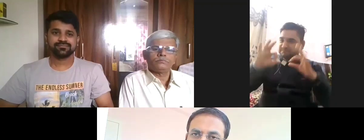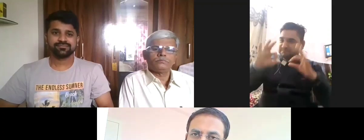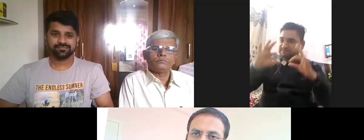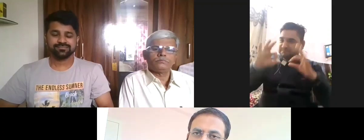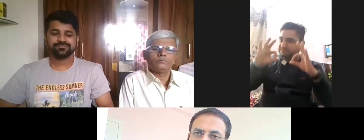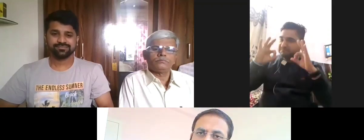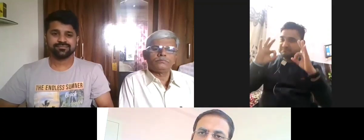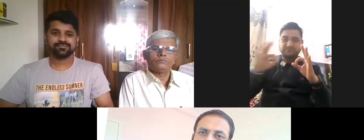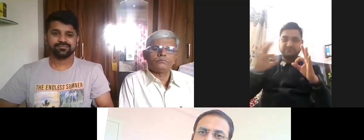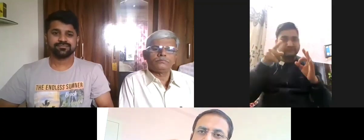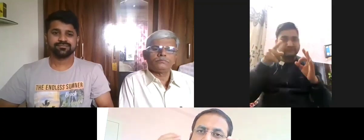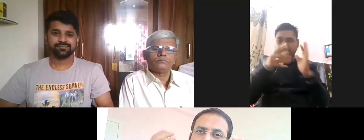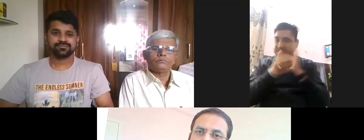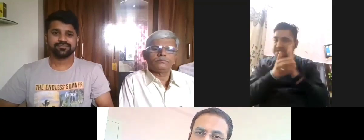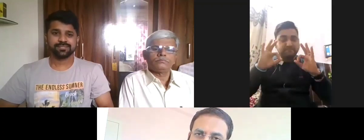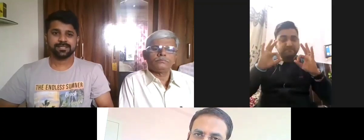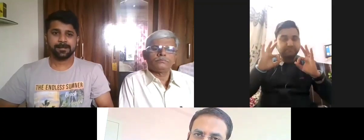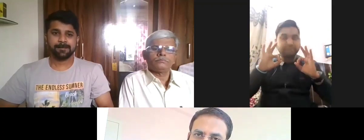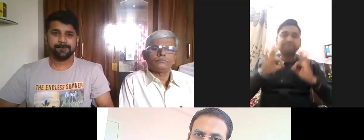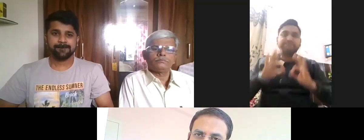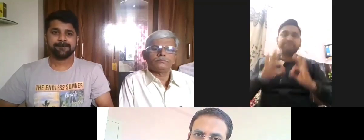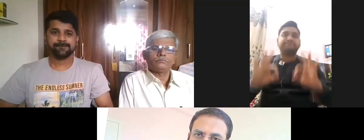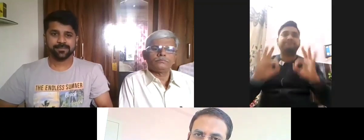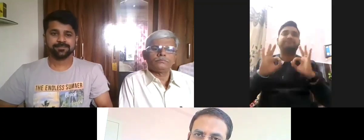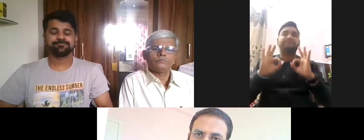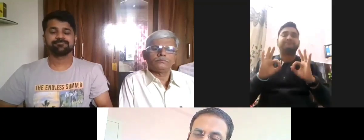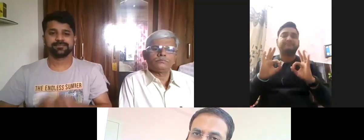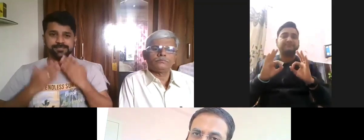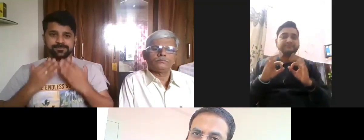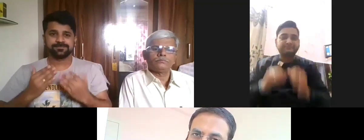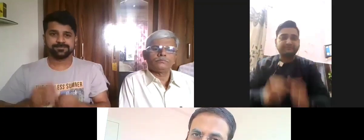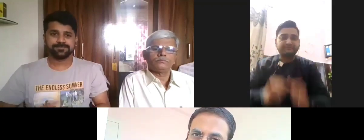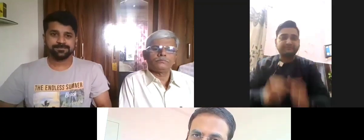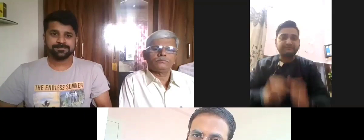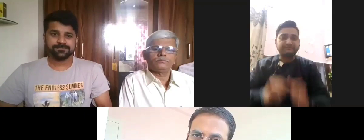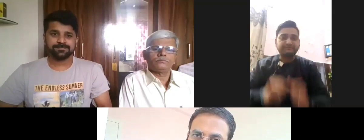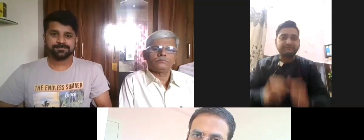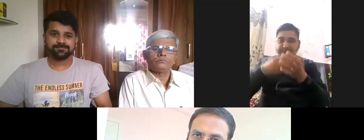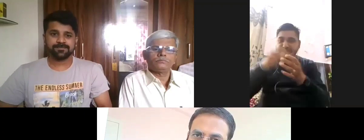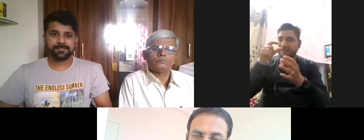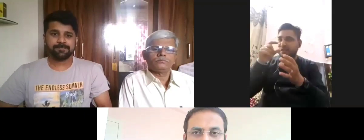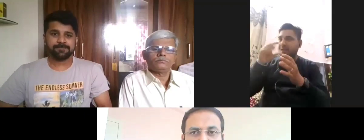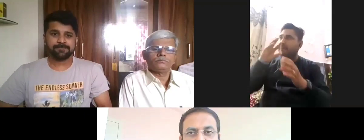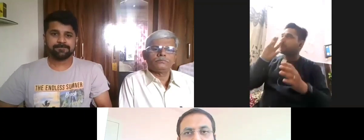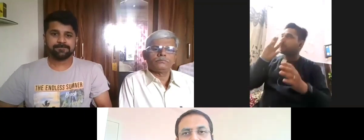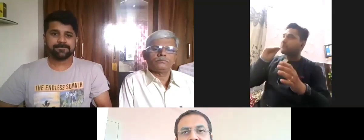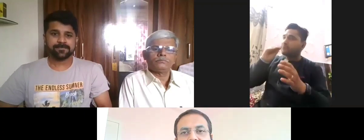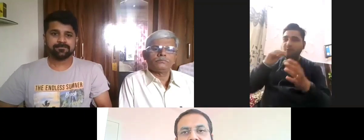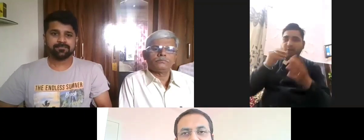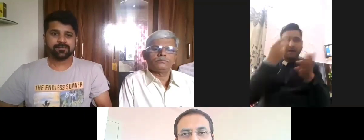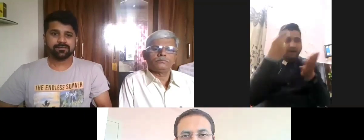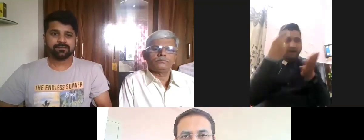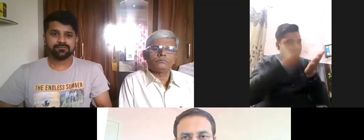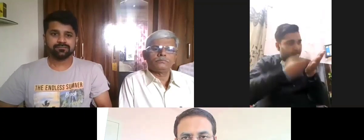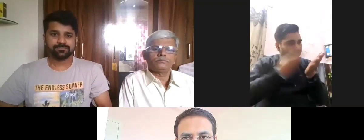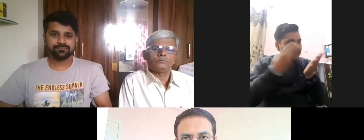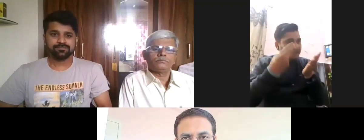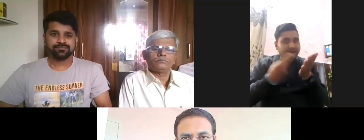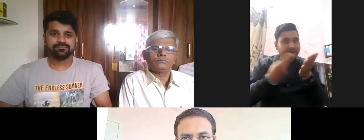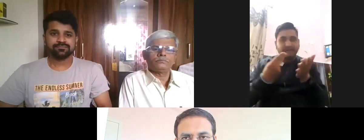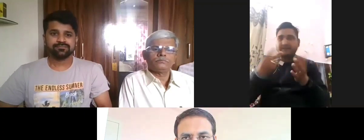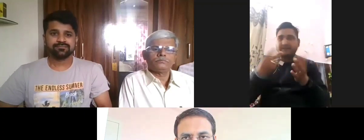is his paintings. He cannot talk, but his paintings